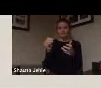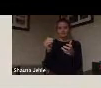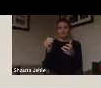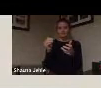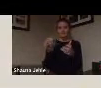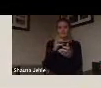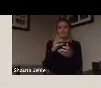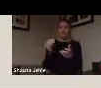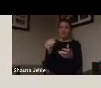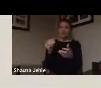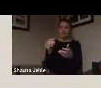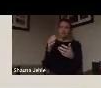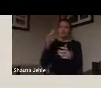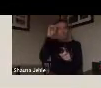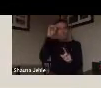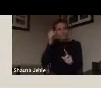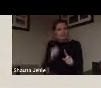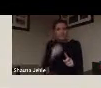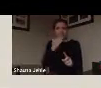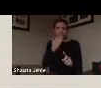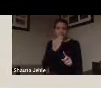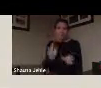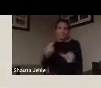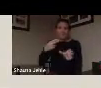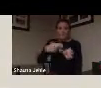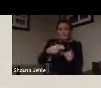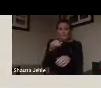what a blessing. Shauna, thanks for coming on board too.